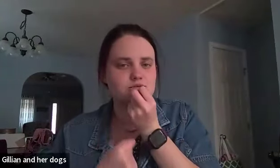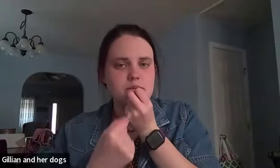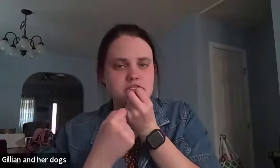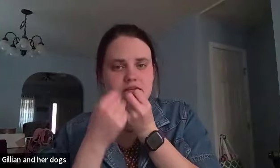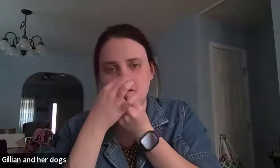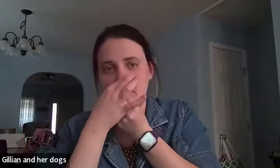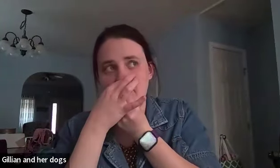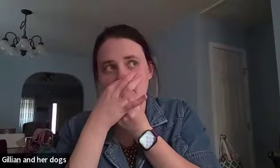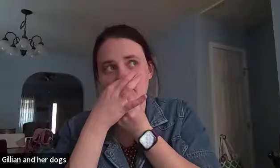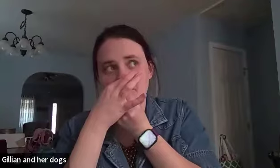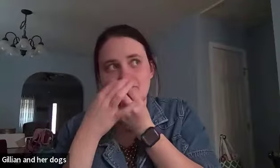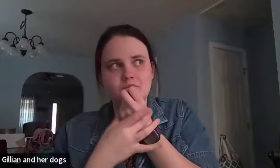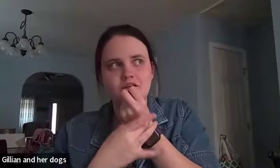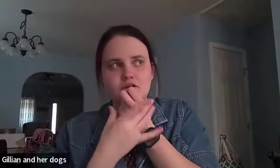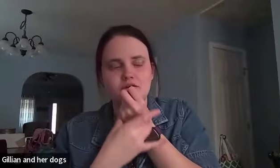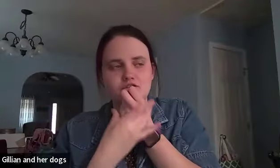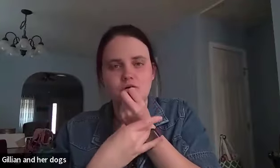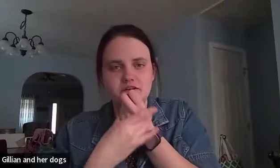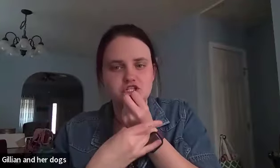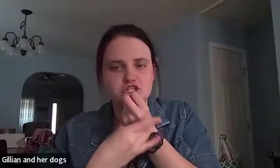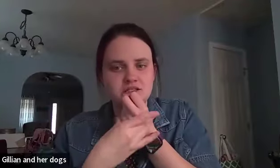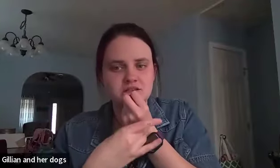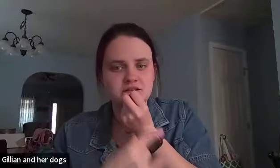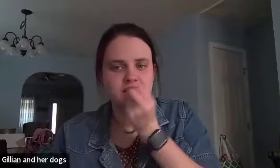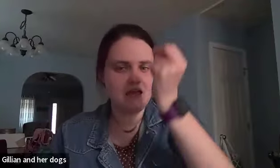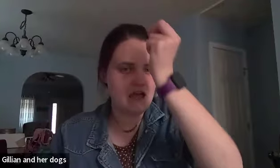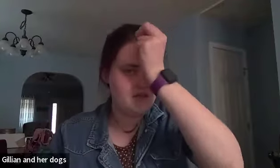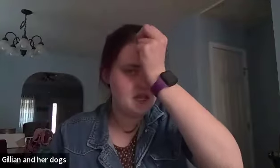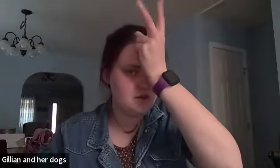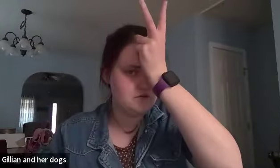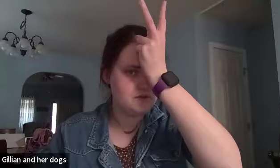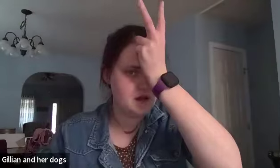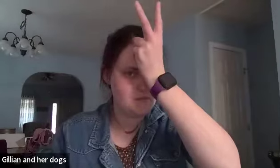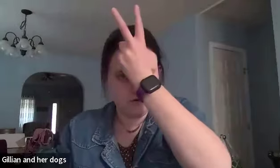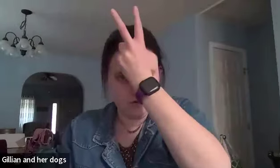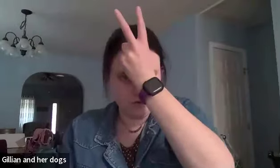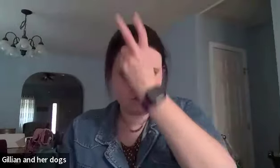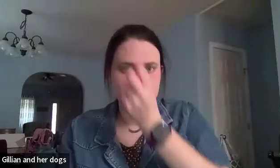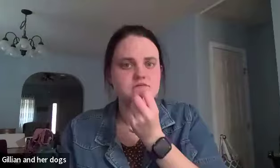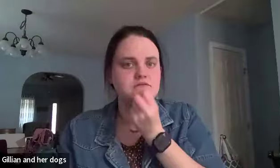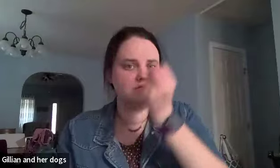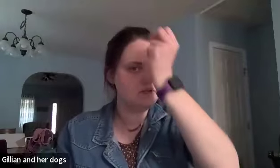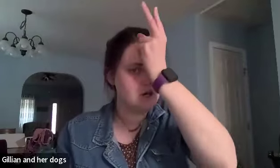is representing the like the scruffy chin, and then you flick up for the horns.